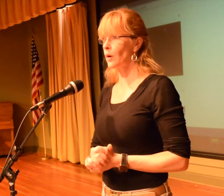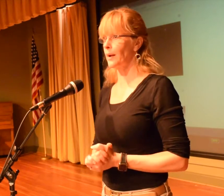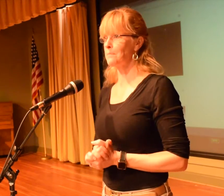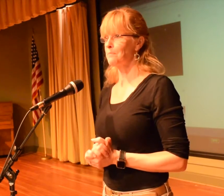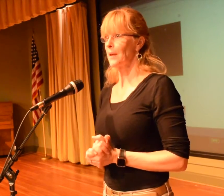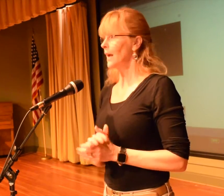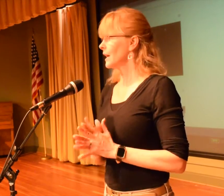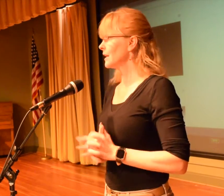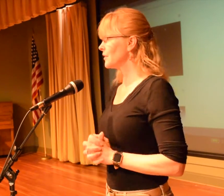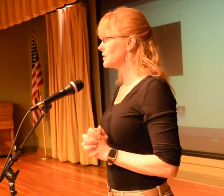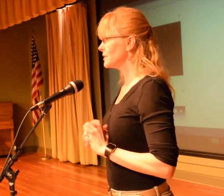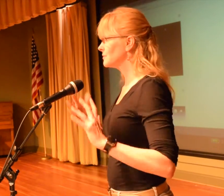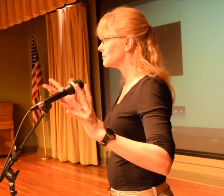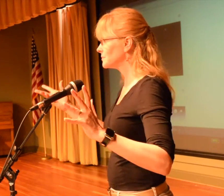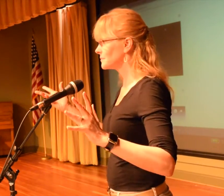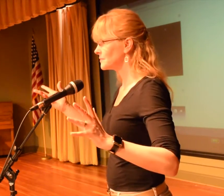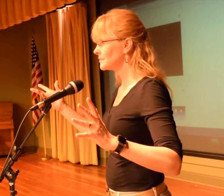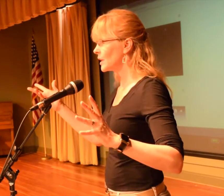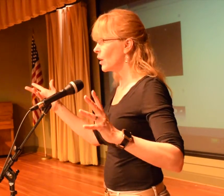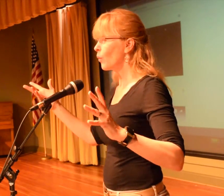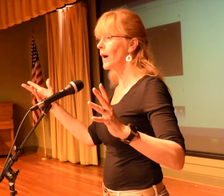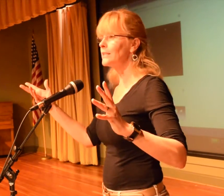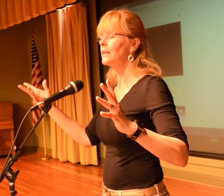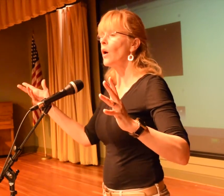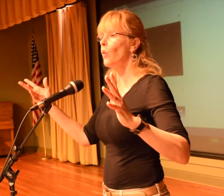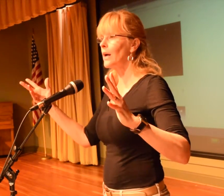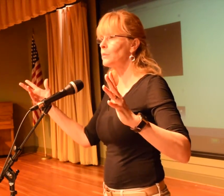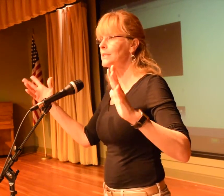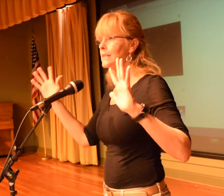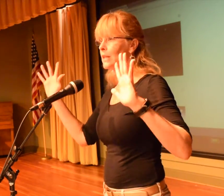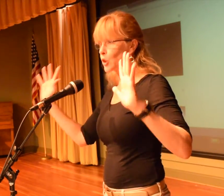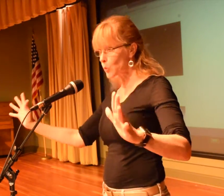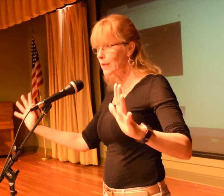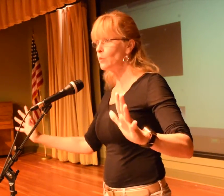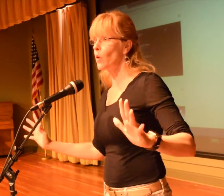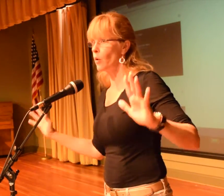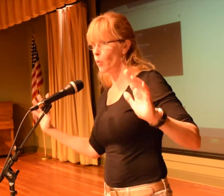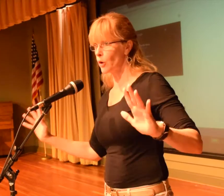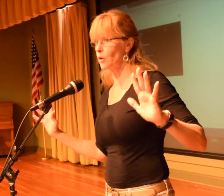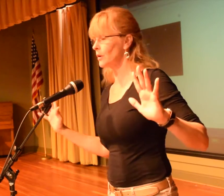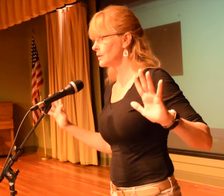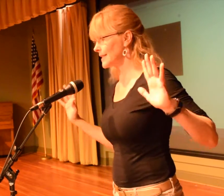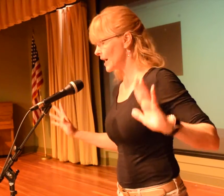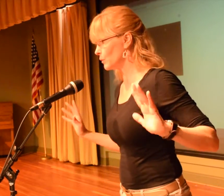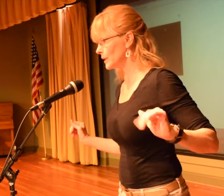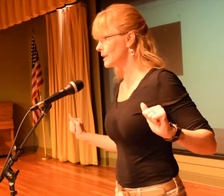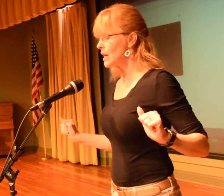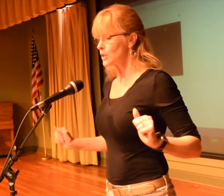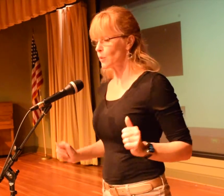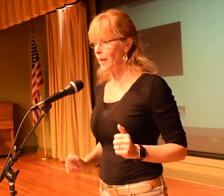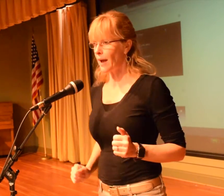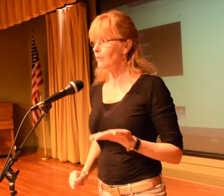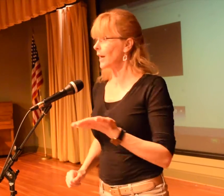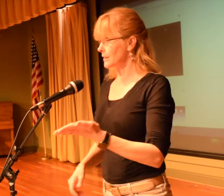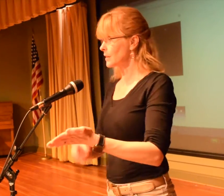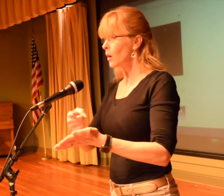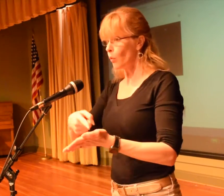Okay, any others? What? What was the 3-word sign one? So we have, yes,